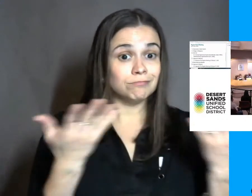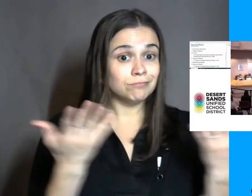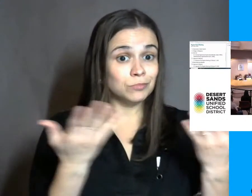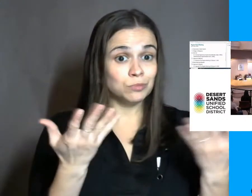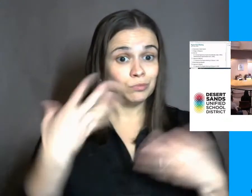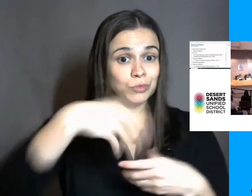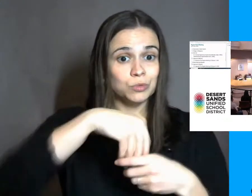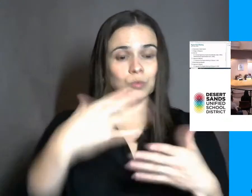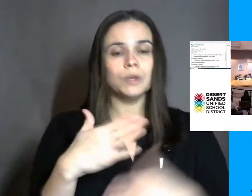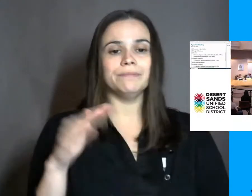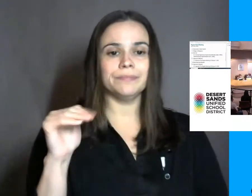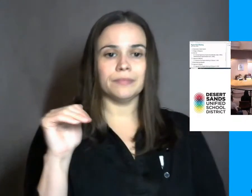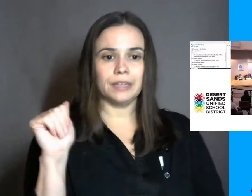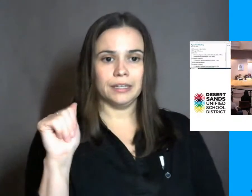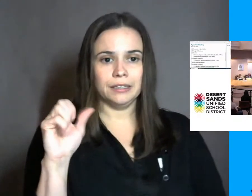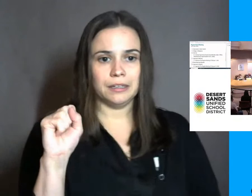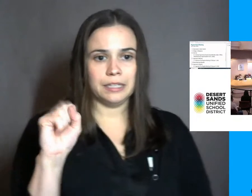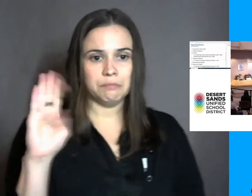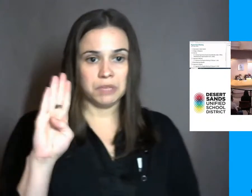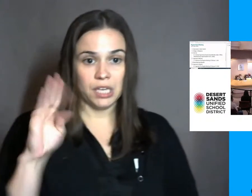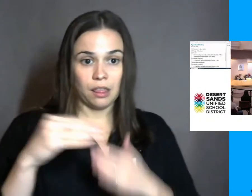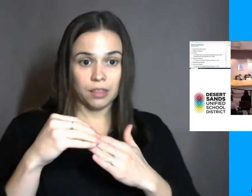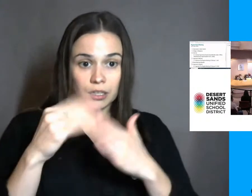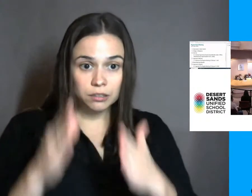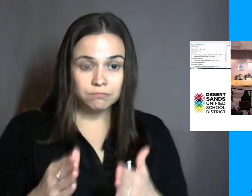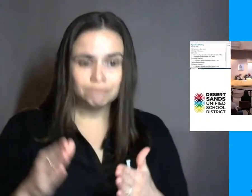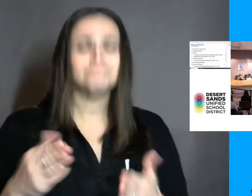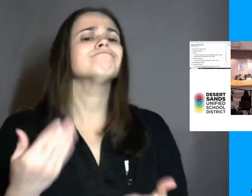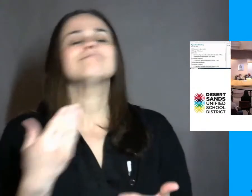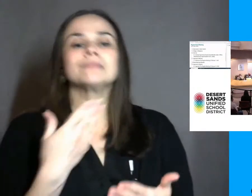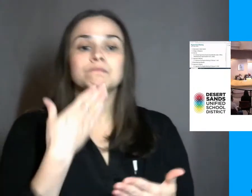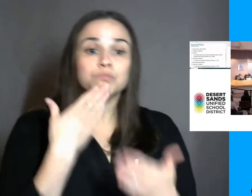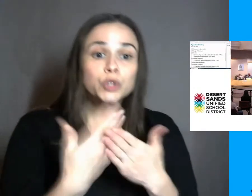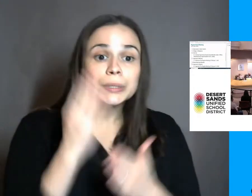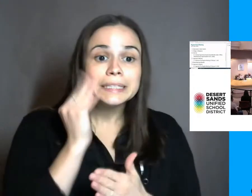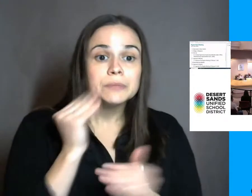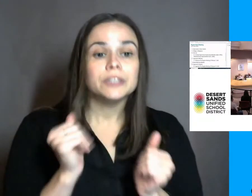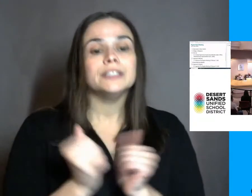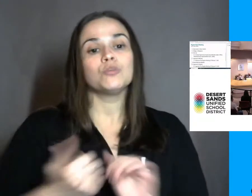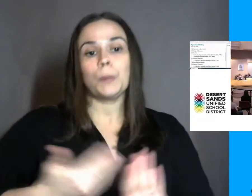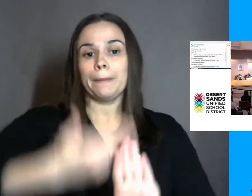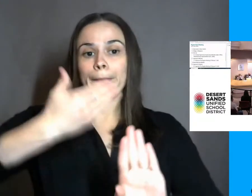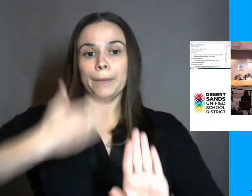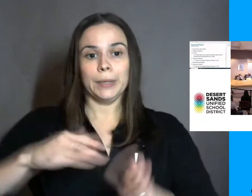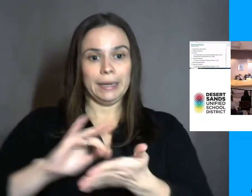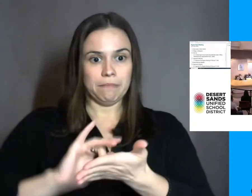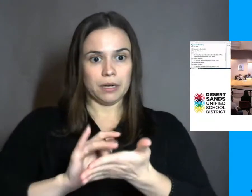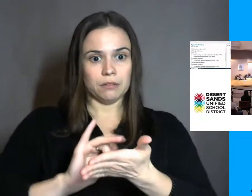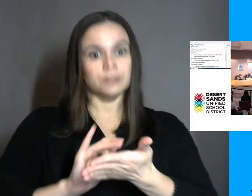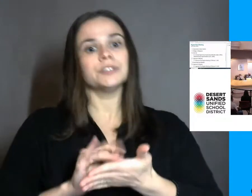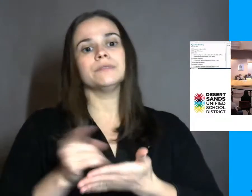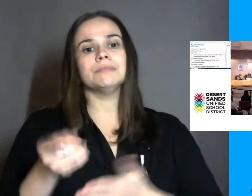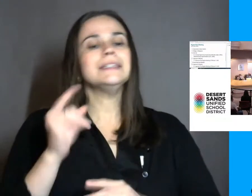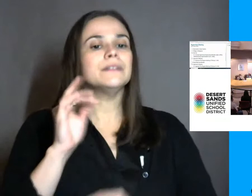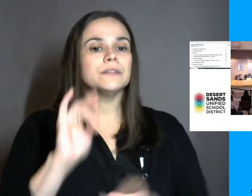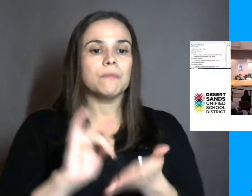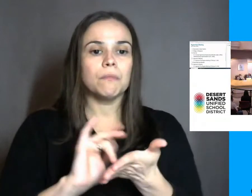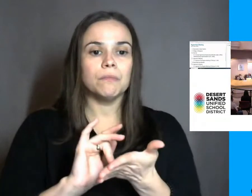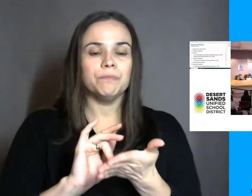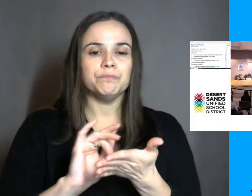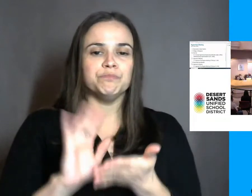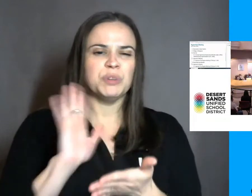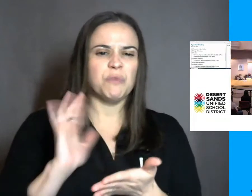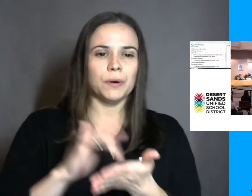Amistad, and she had a good time in the pre-med program at Indio Middle School, and she reflects on